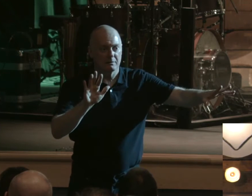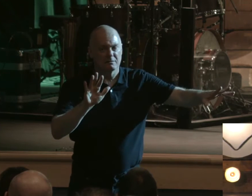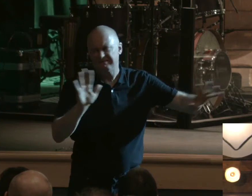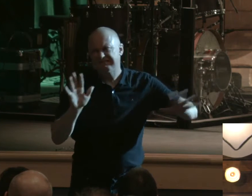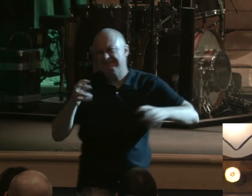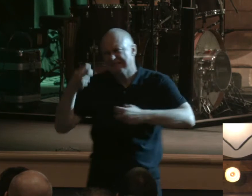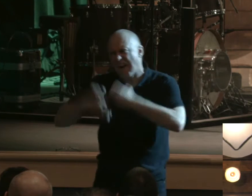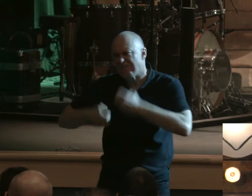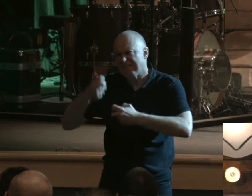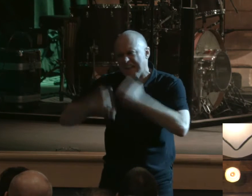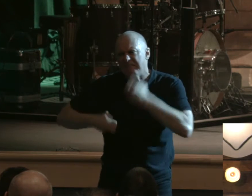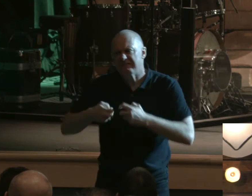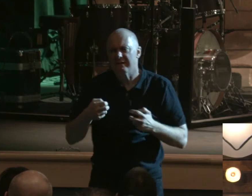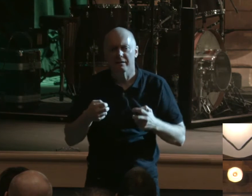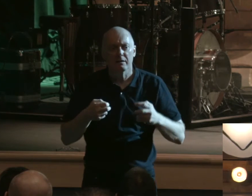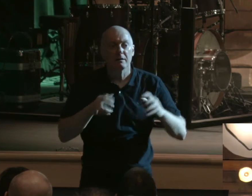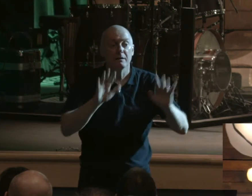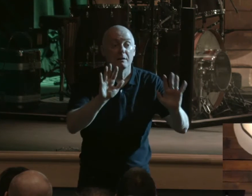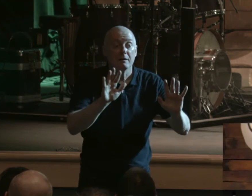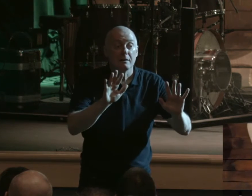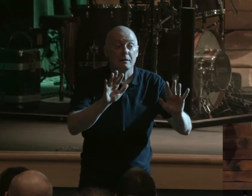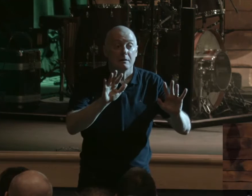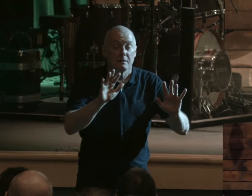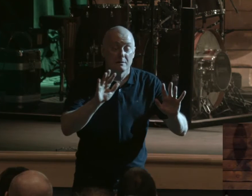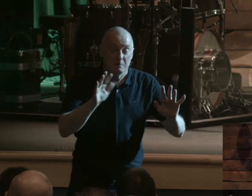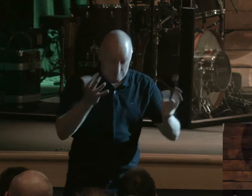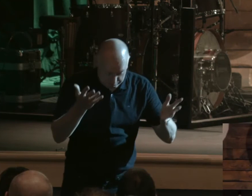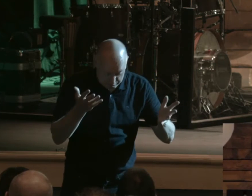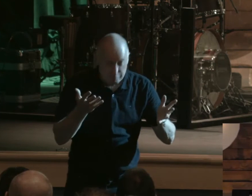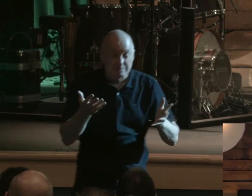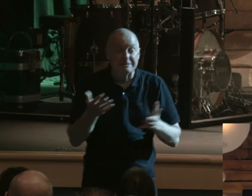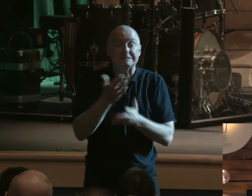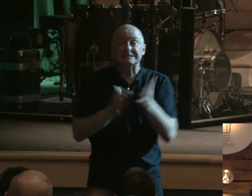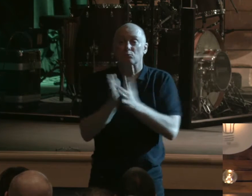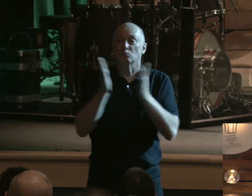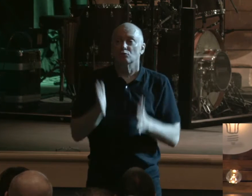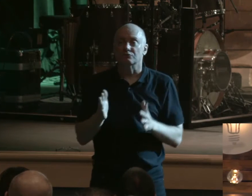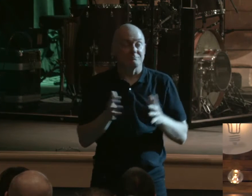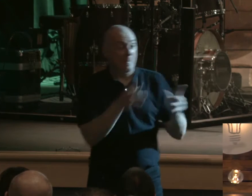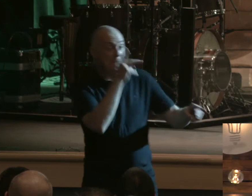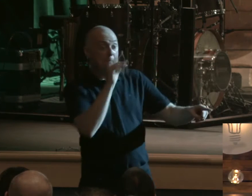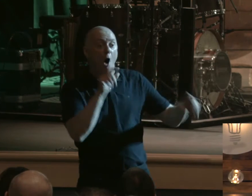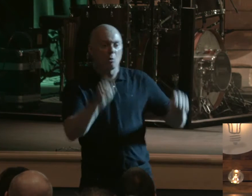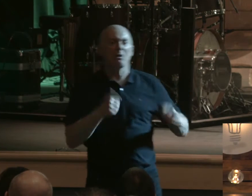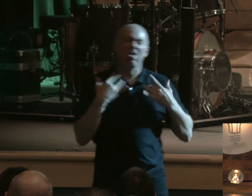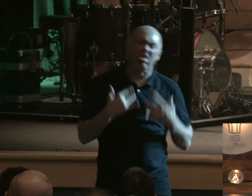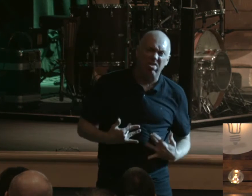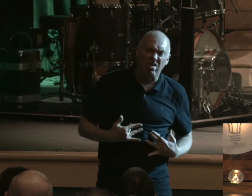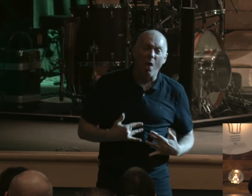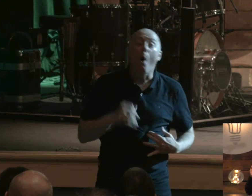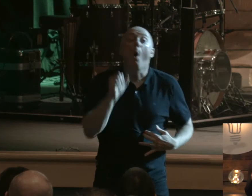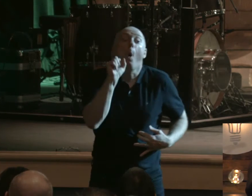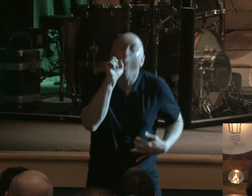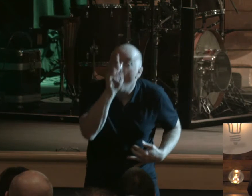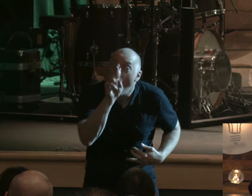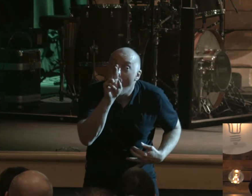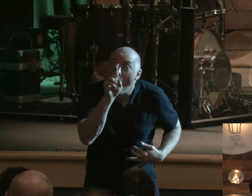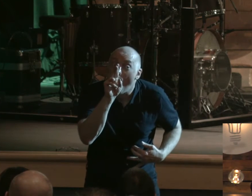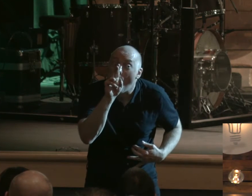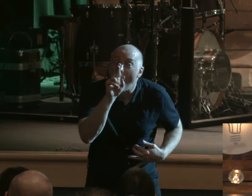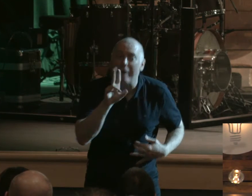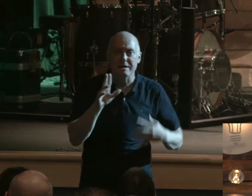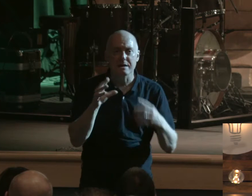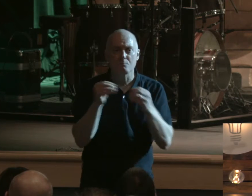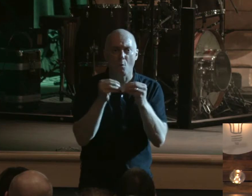tough. Now, that could either discourage him greatly, or he could use the opposition to